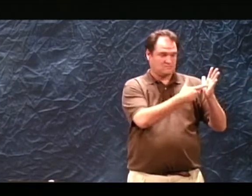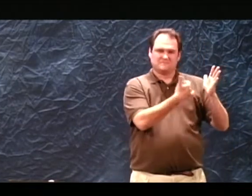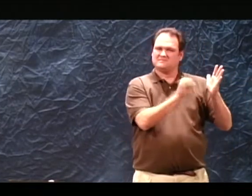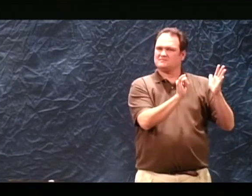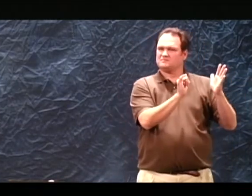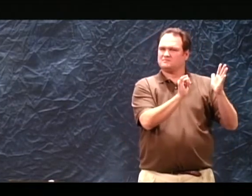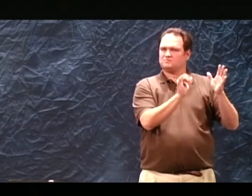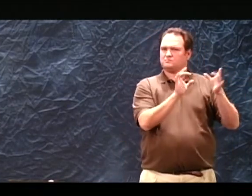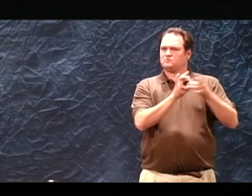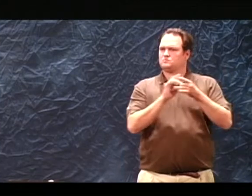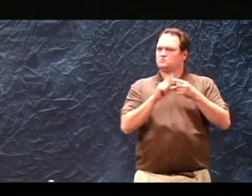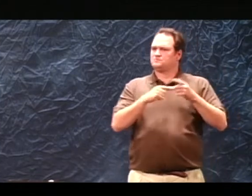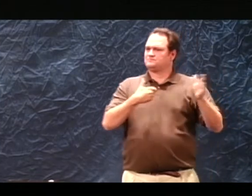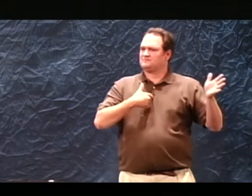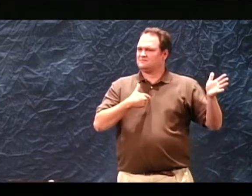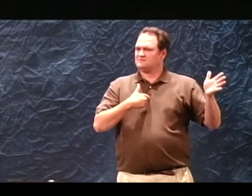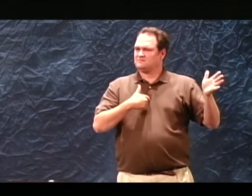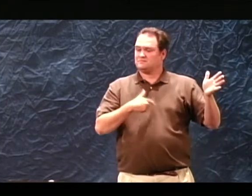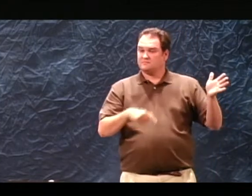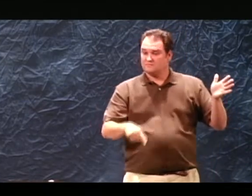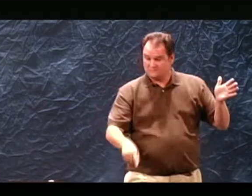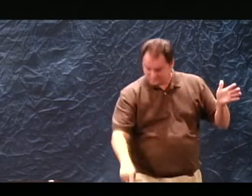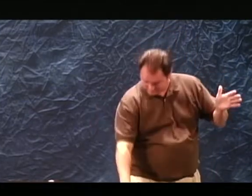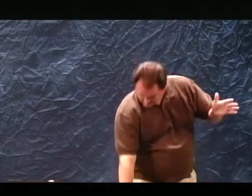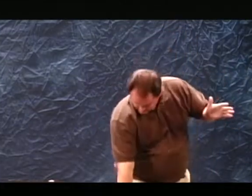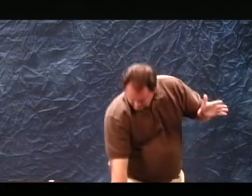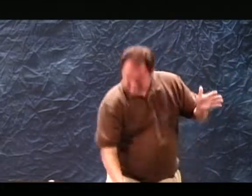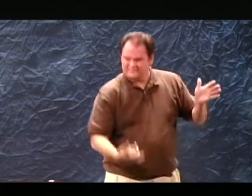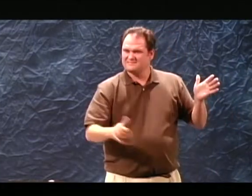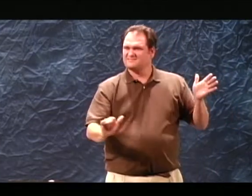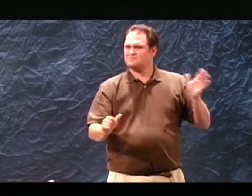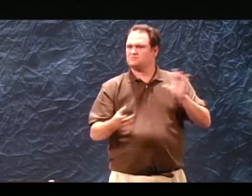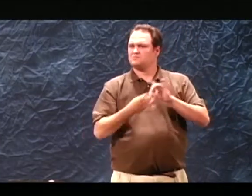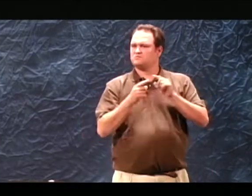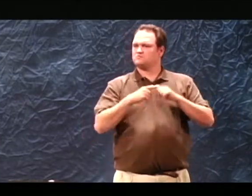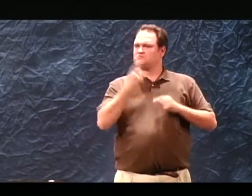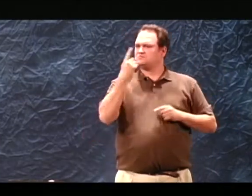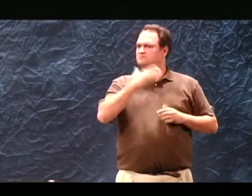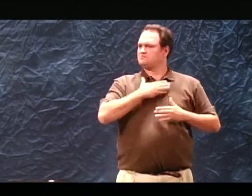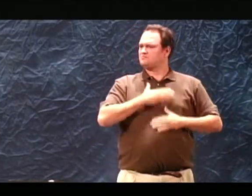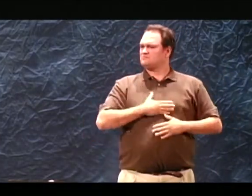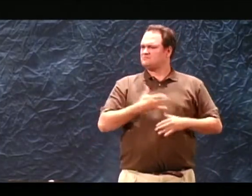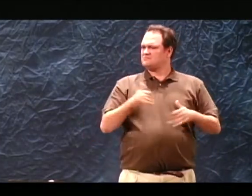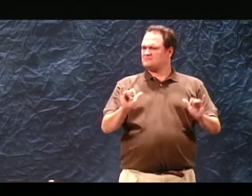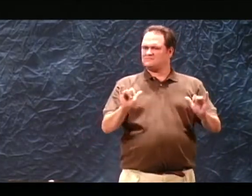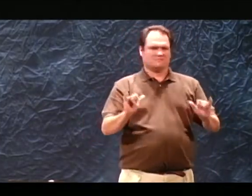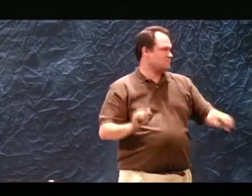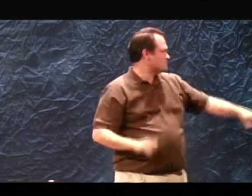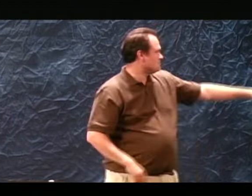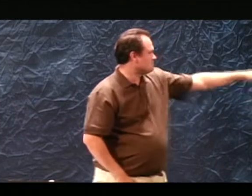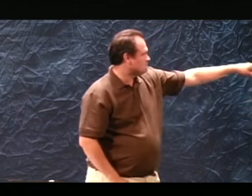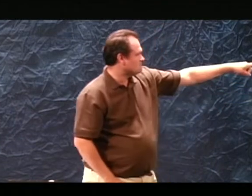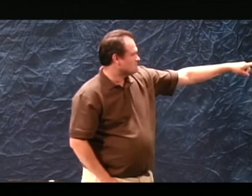important but all of our members our feet and our hands are part of the same